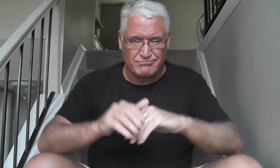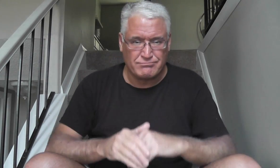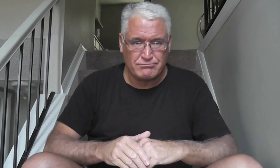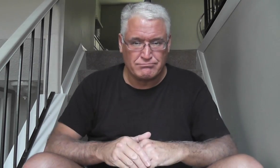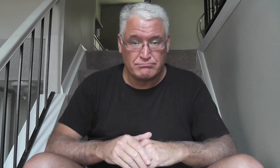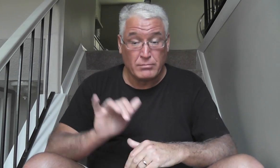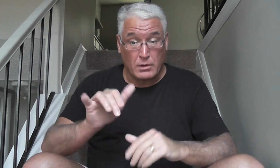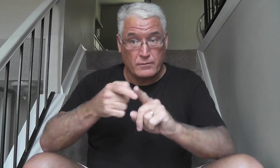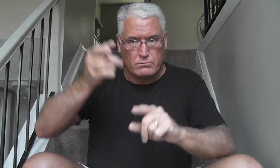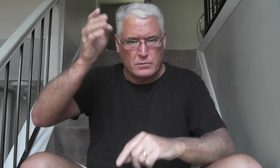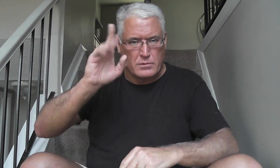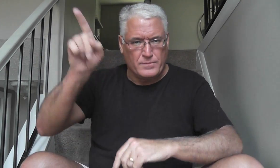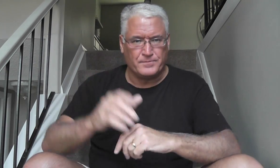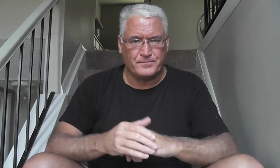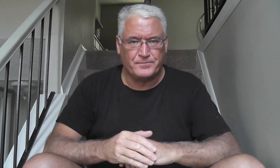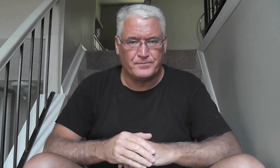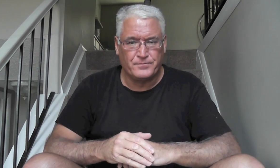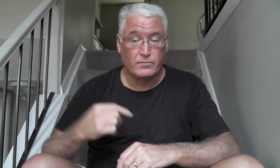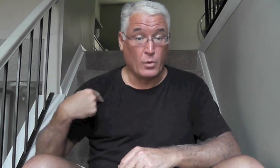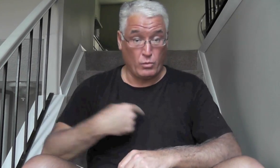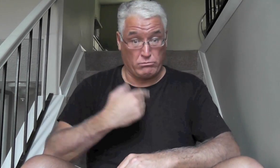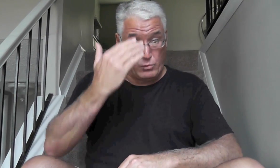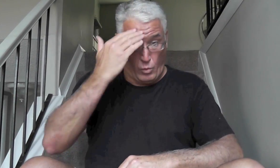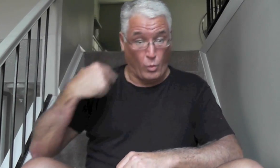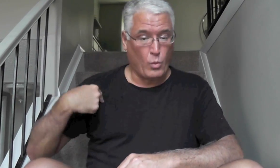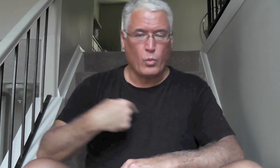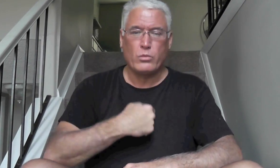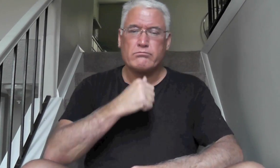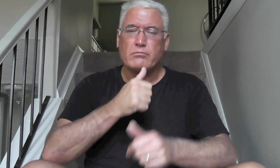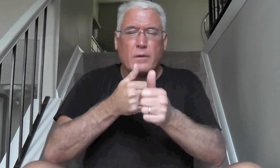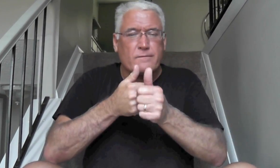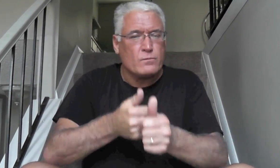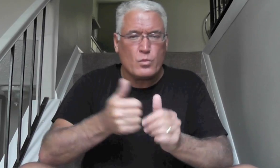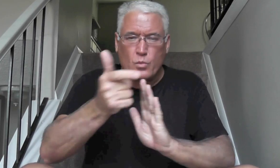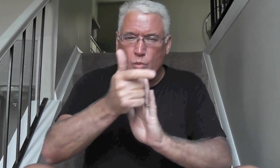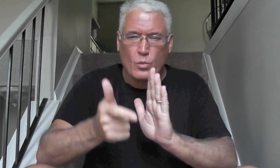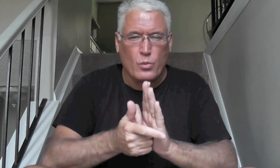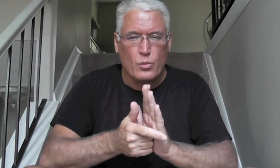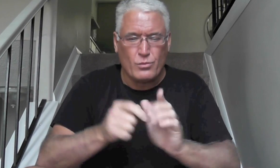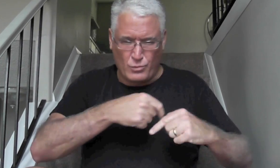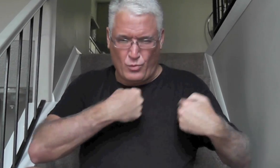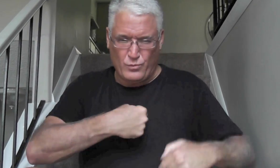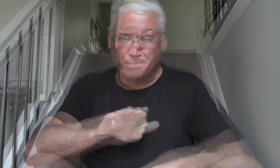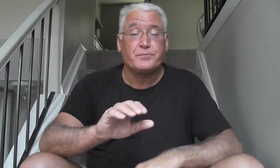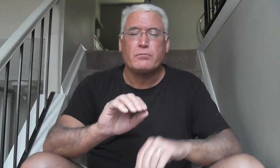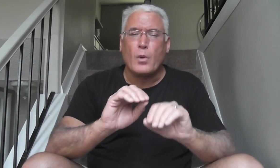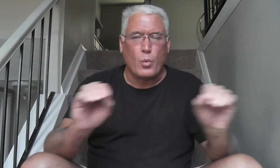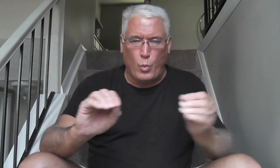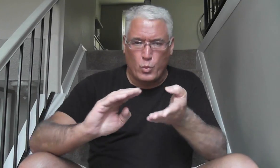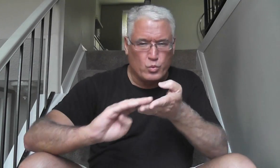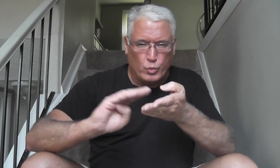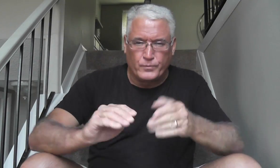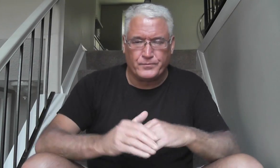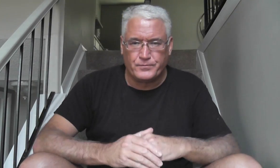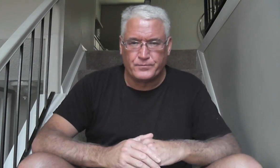our hearts. And it is from God, put in our hearts by God. We must follow that law. We're